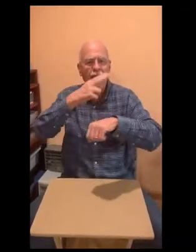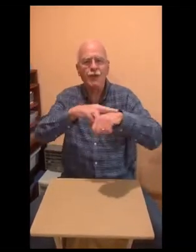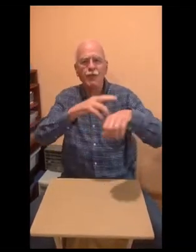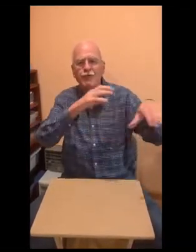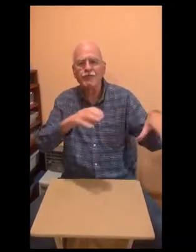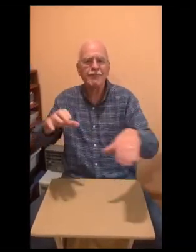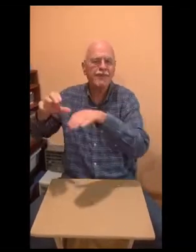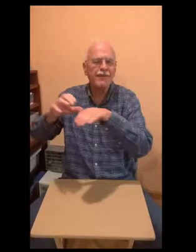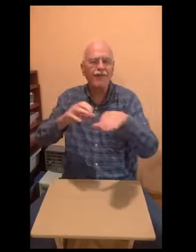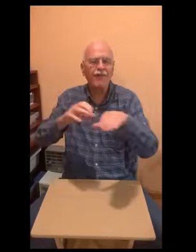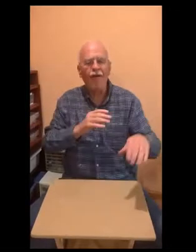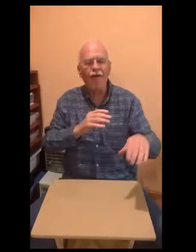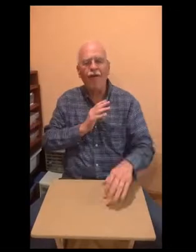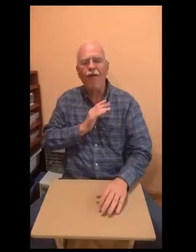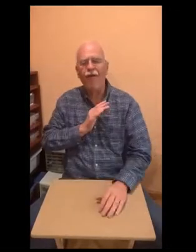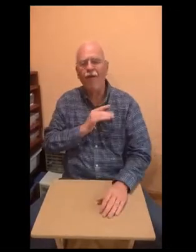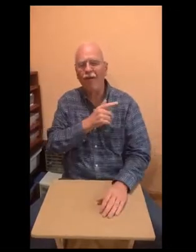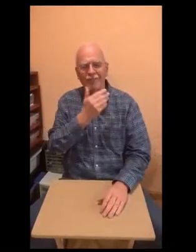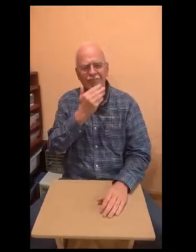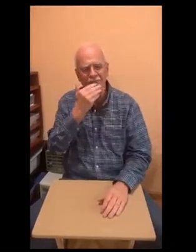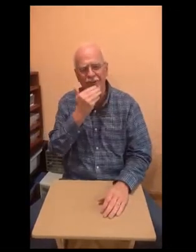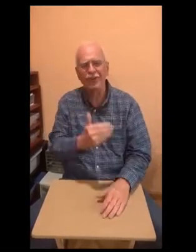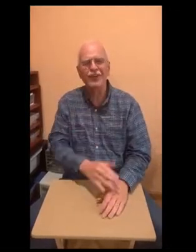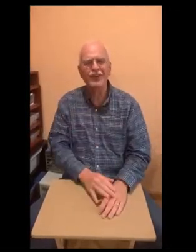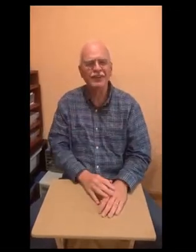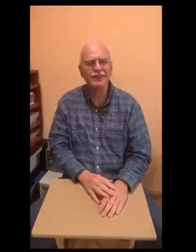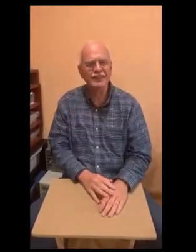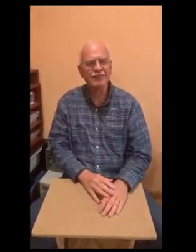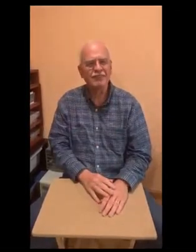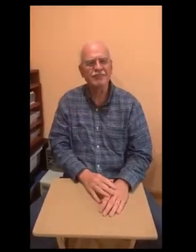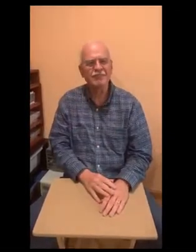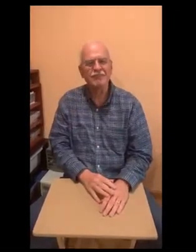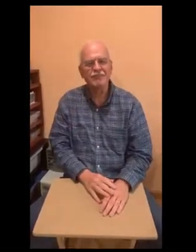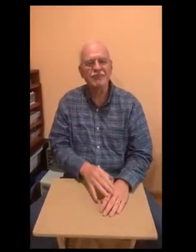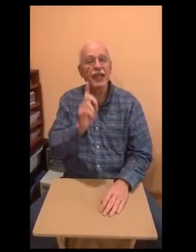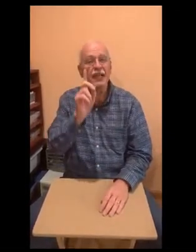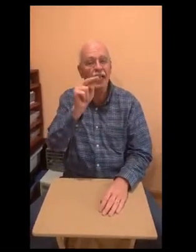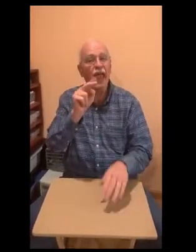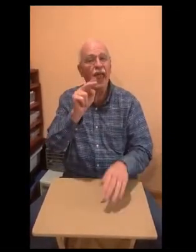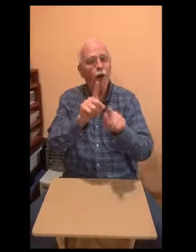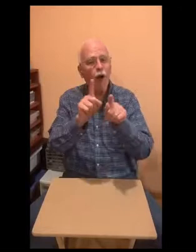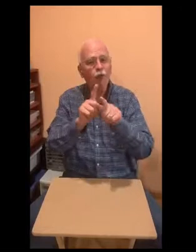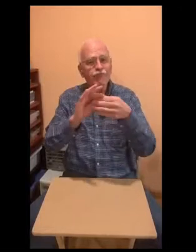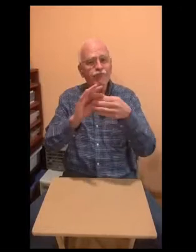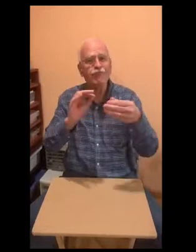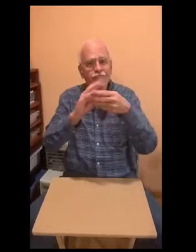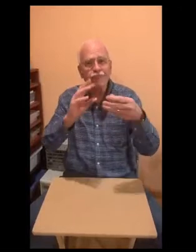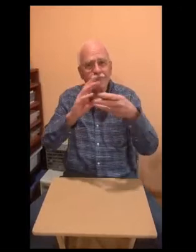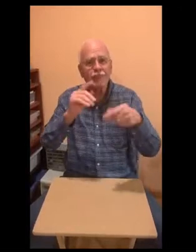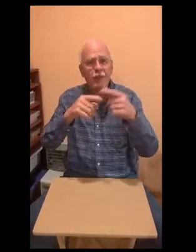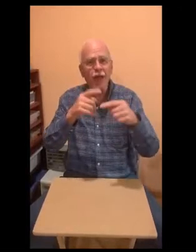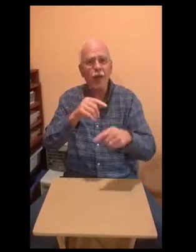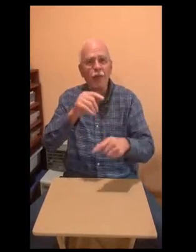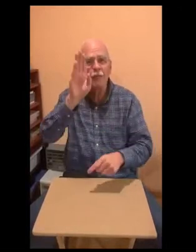act, and he had a natural acting ability. Oh, it was very cool, very good. Dan